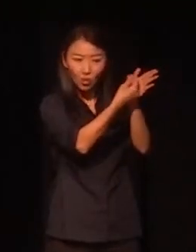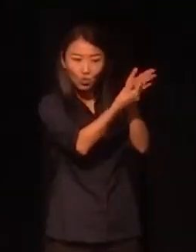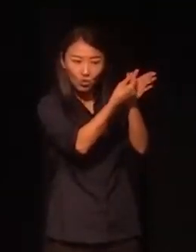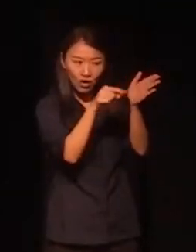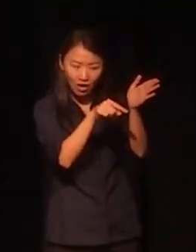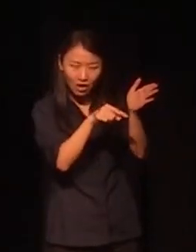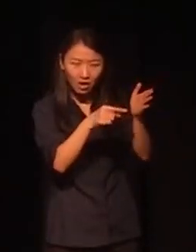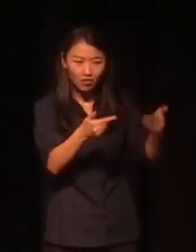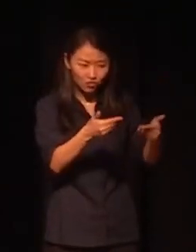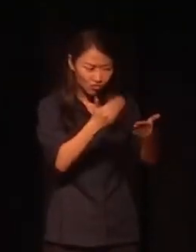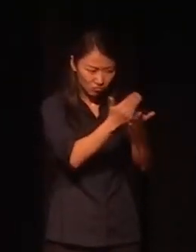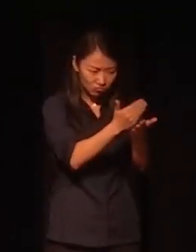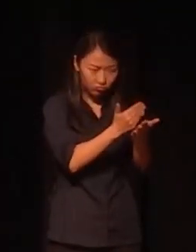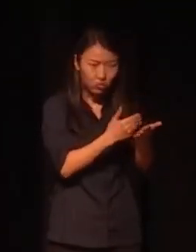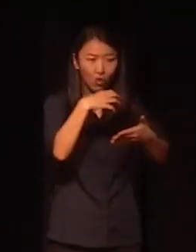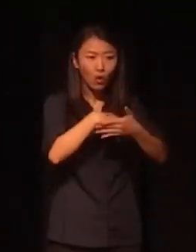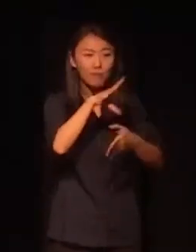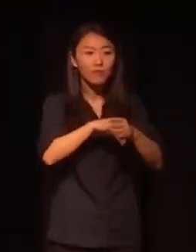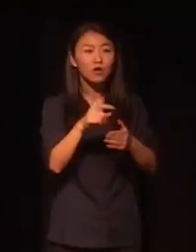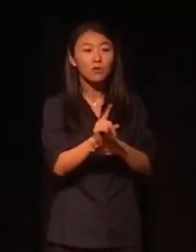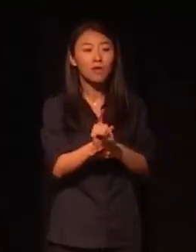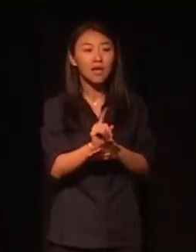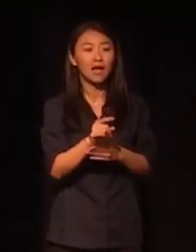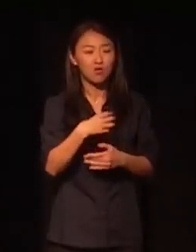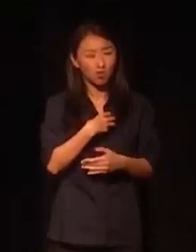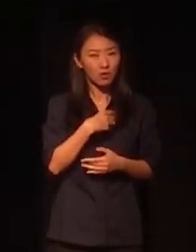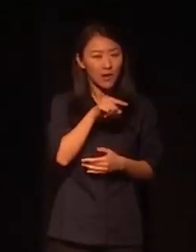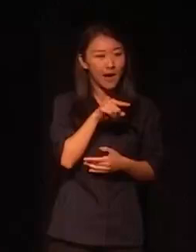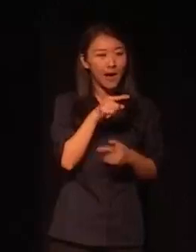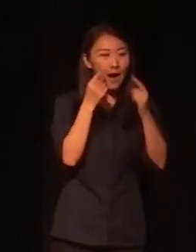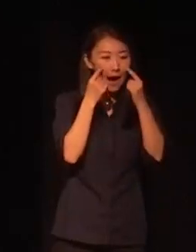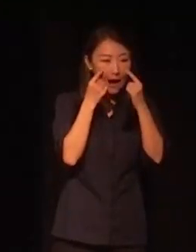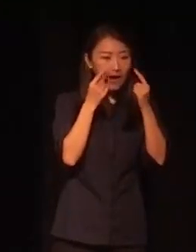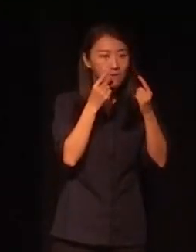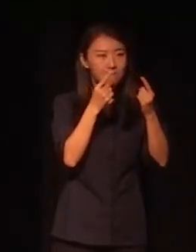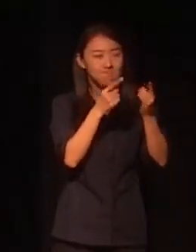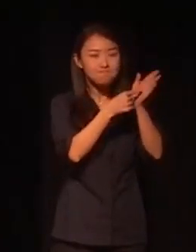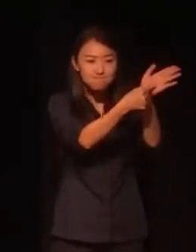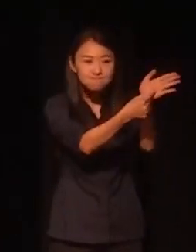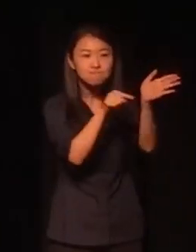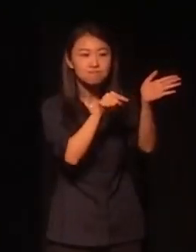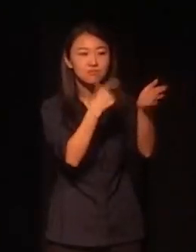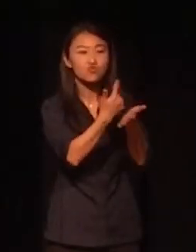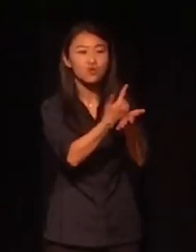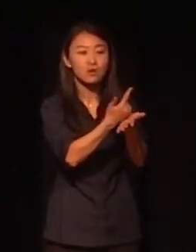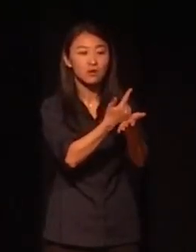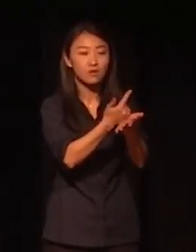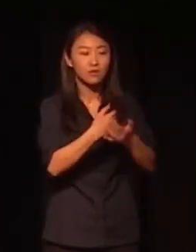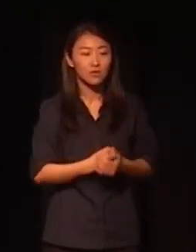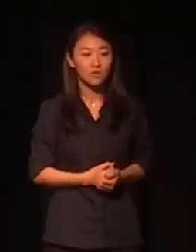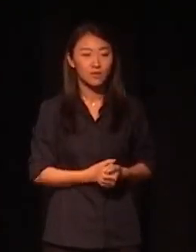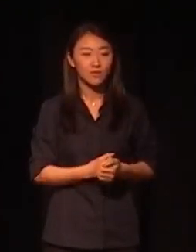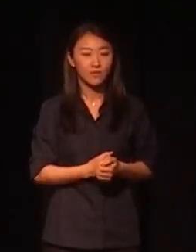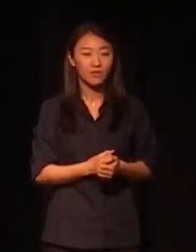recipes. So we believe that that is good for use by